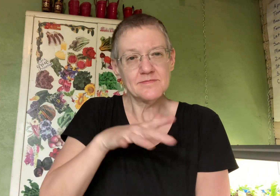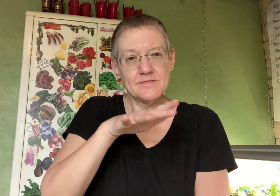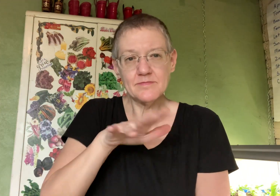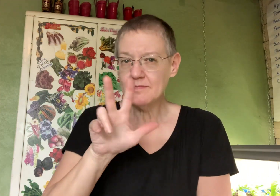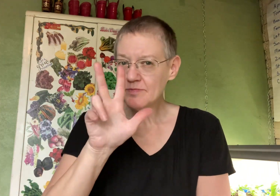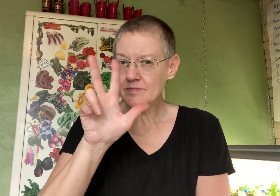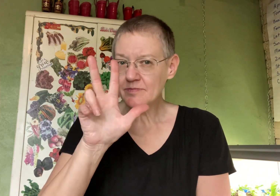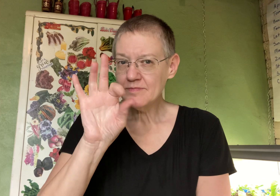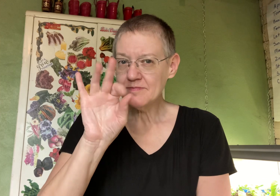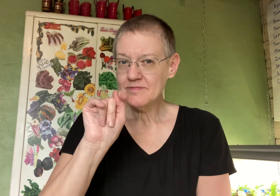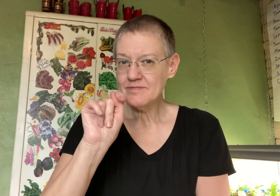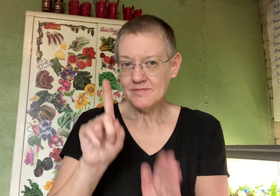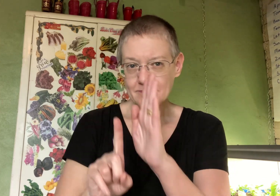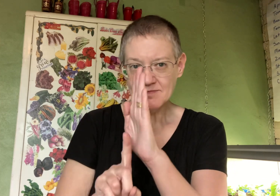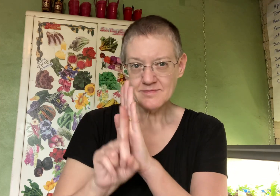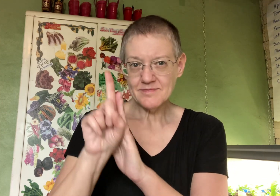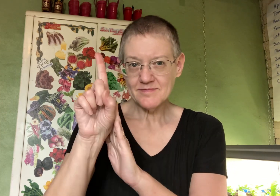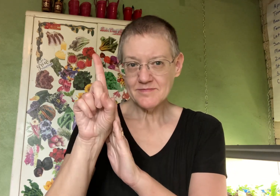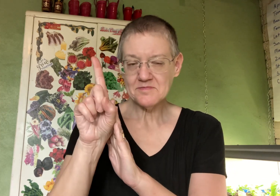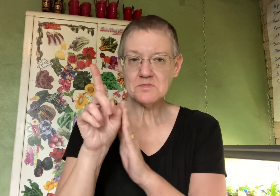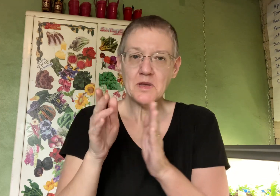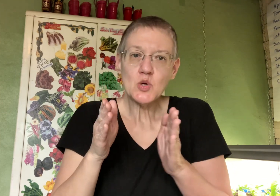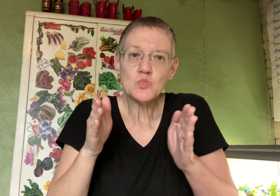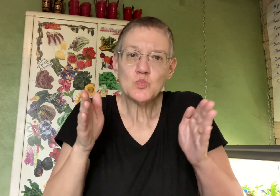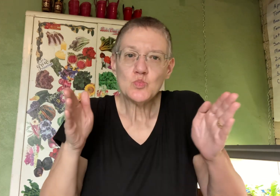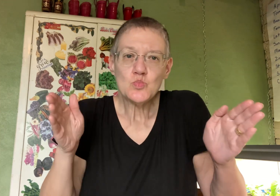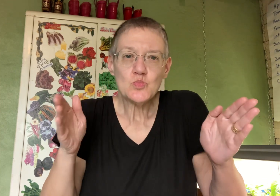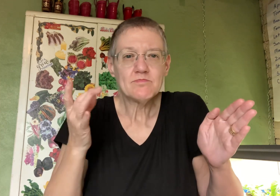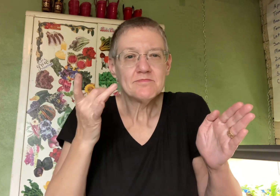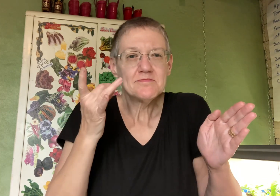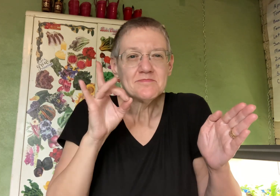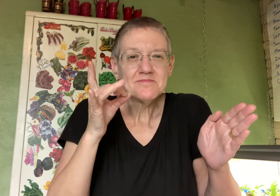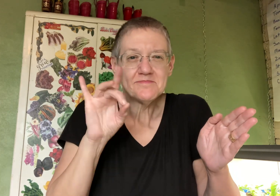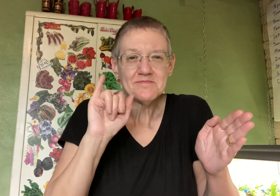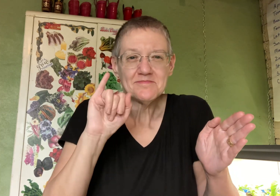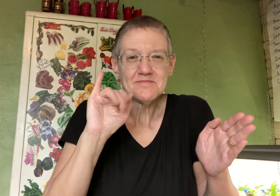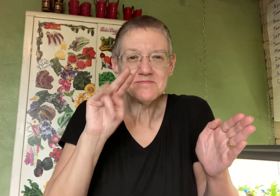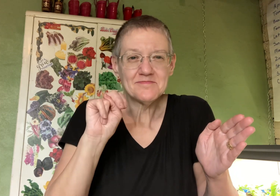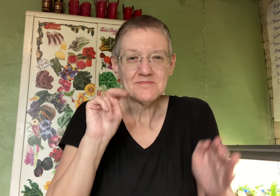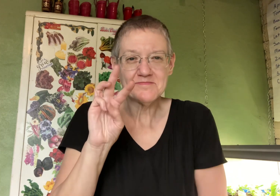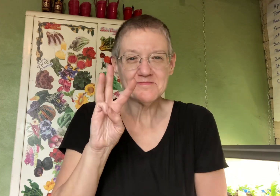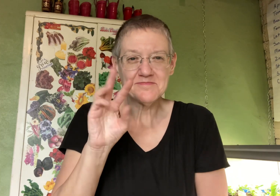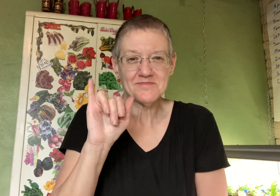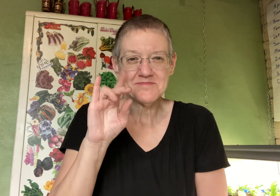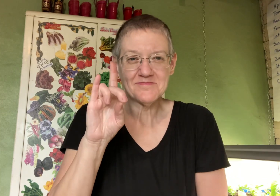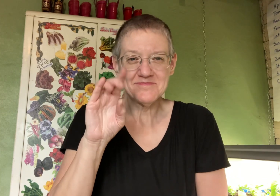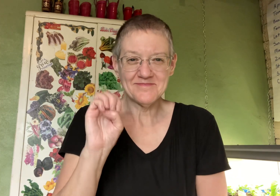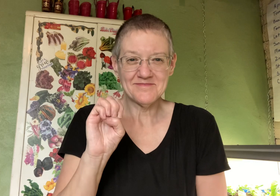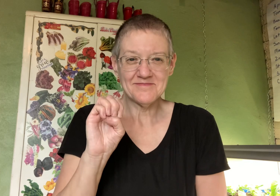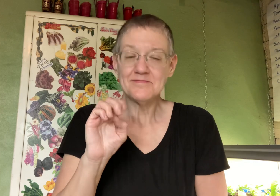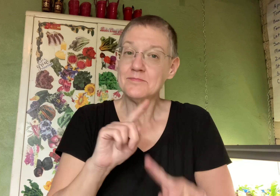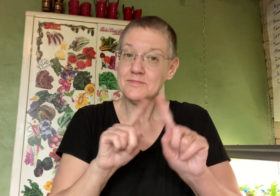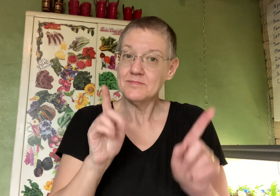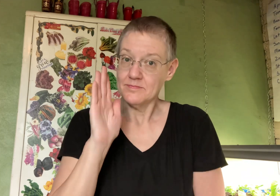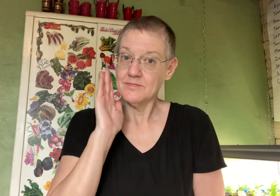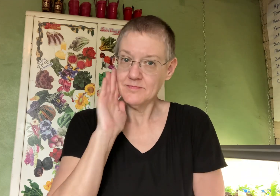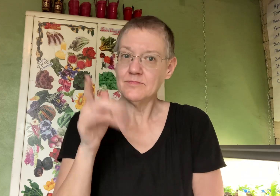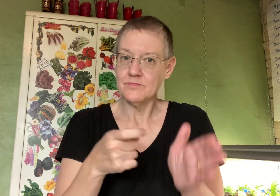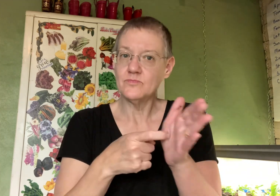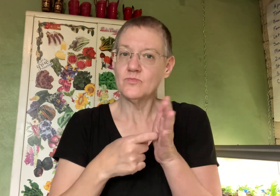my garden. Tends to be about 3 feet tall and about 18 inches wide. But